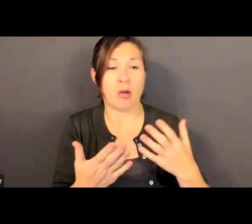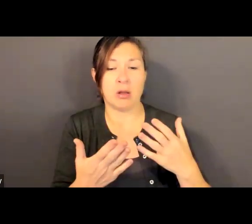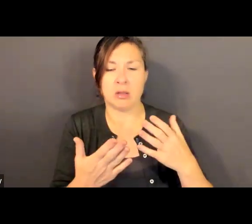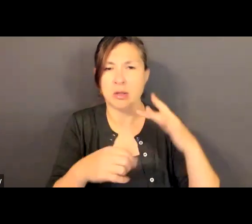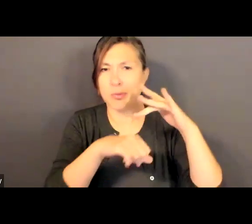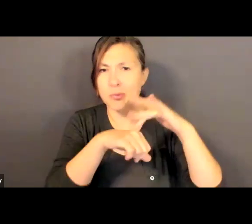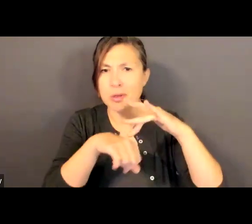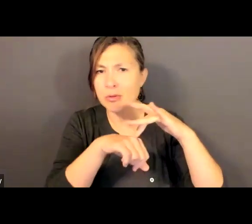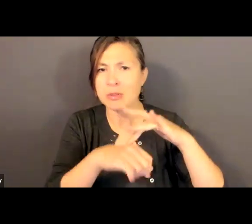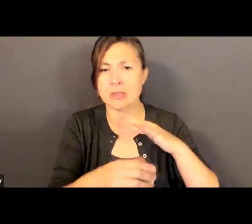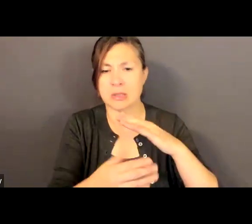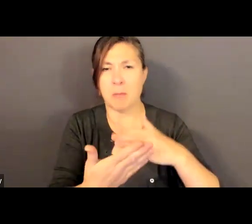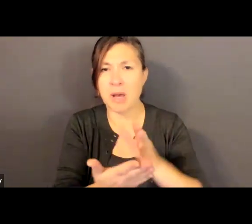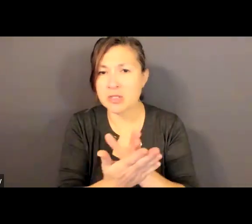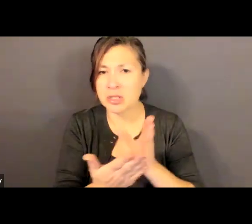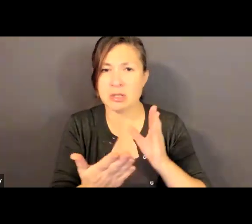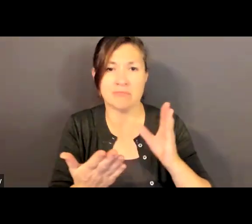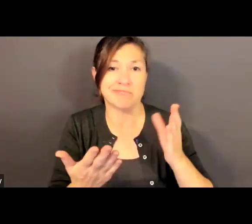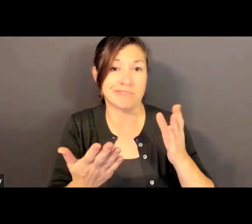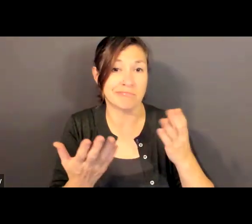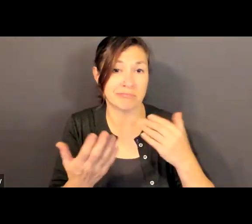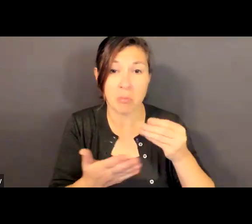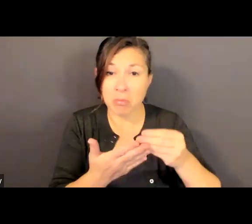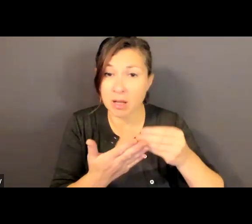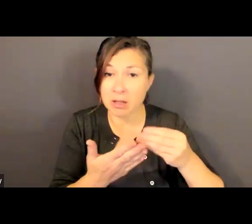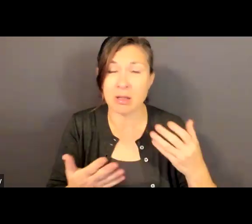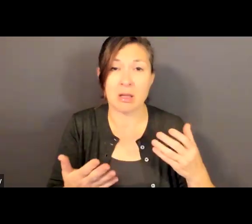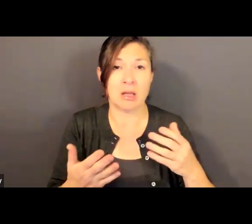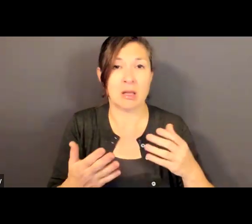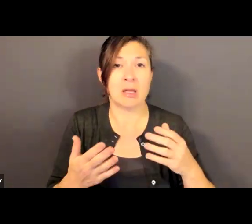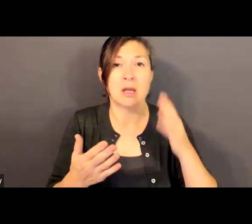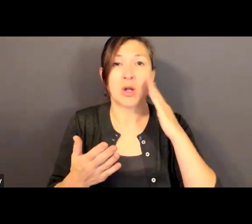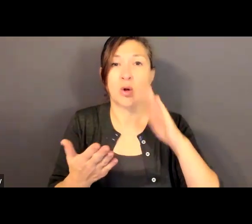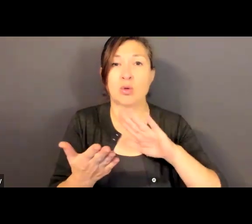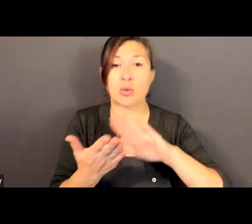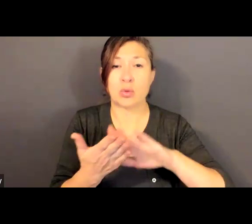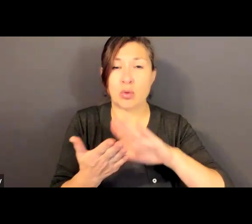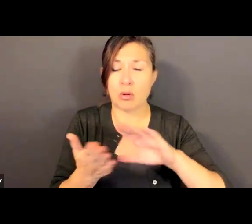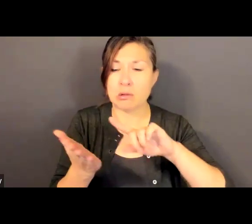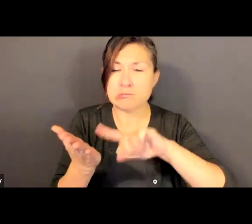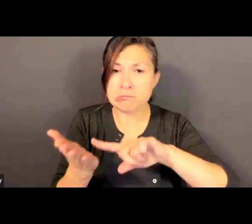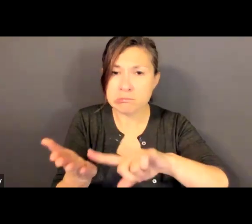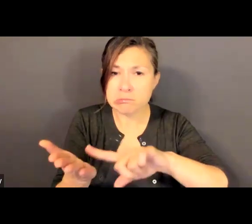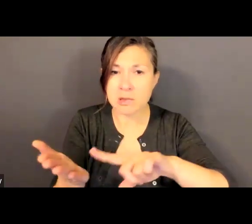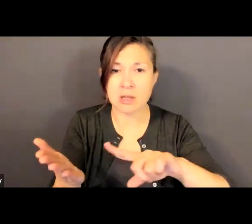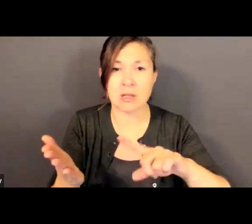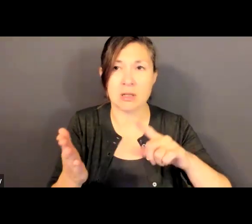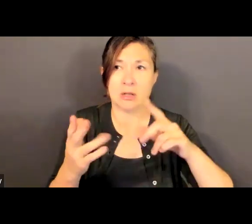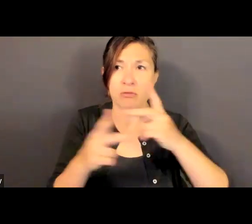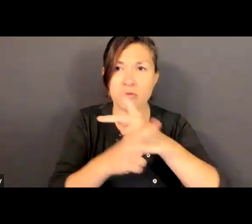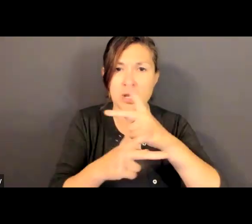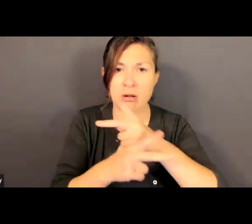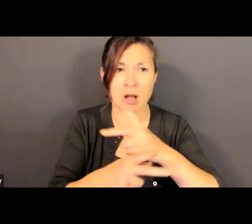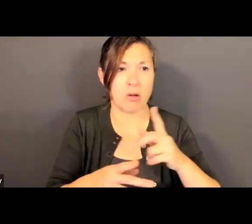resources. And I think as schools are doing their audits and really digging into what the